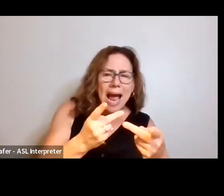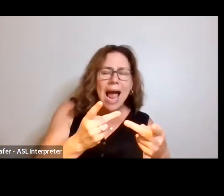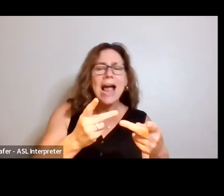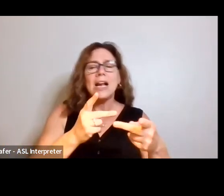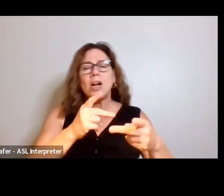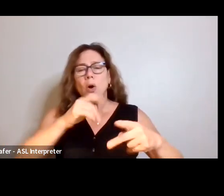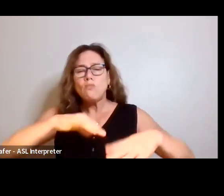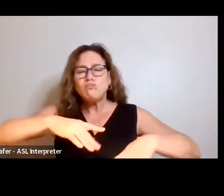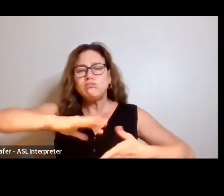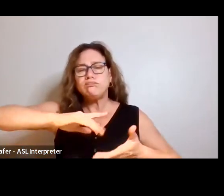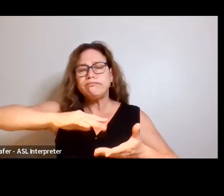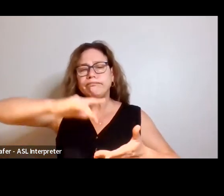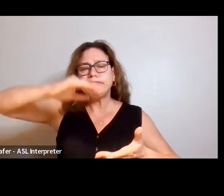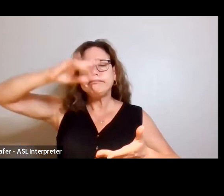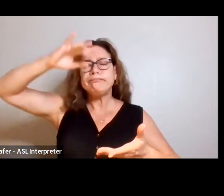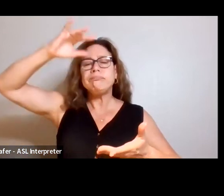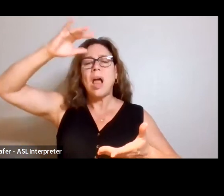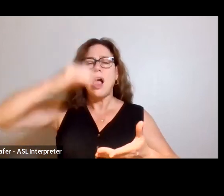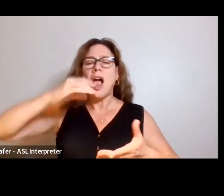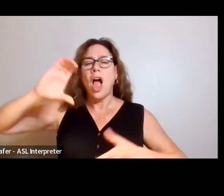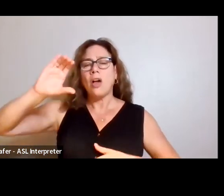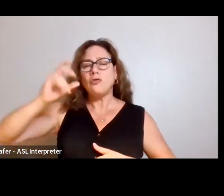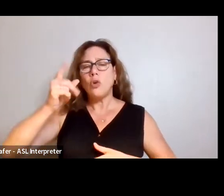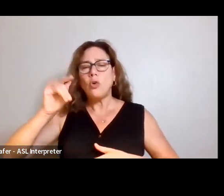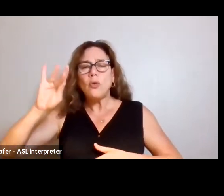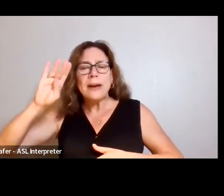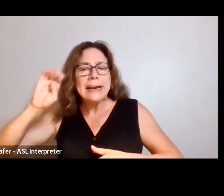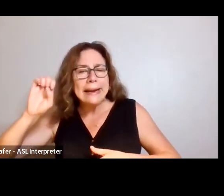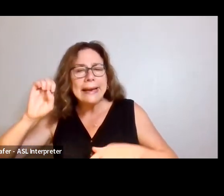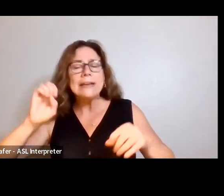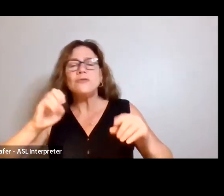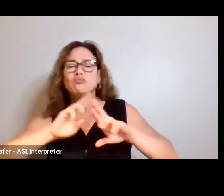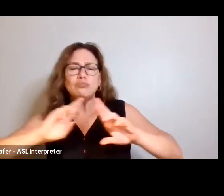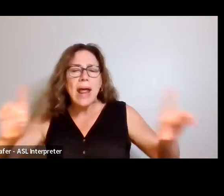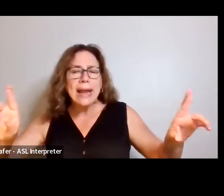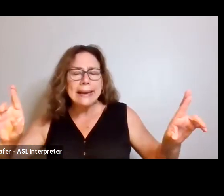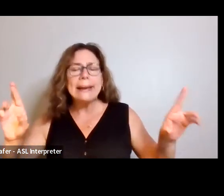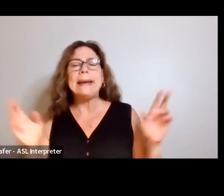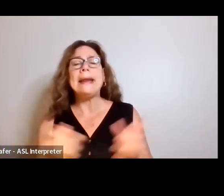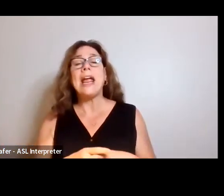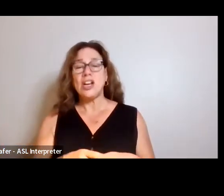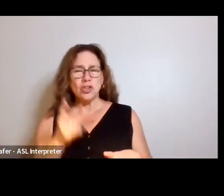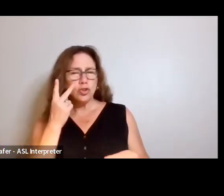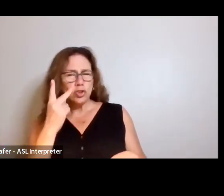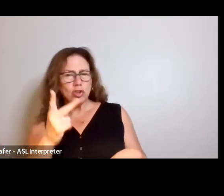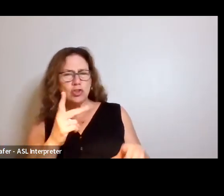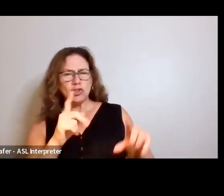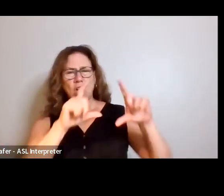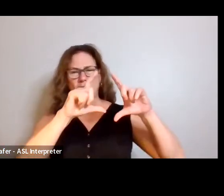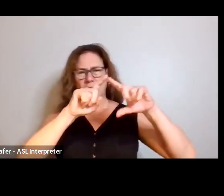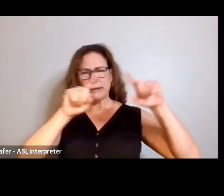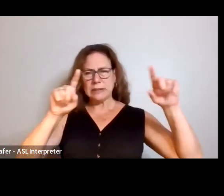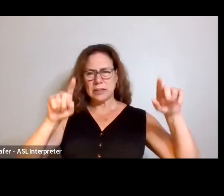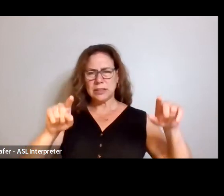she was concerned that there were some sharp edges, and she came into my office and told me to bring my swimsuit. And I thought she